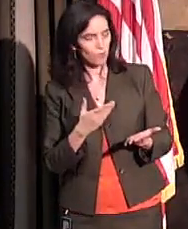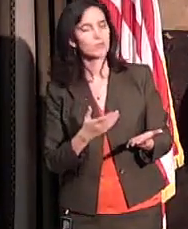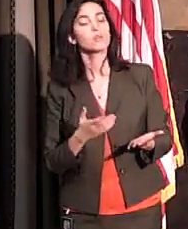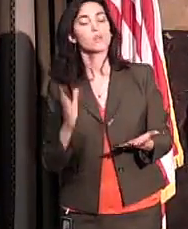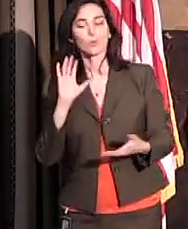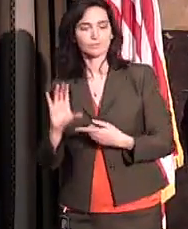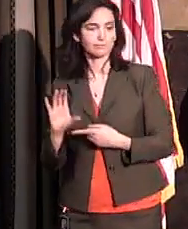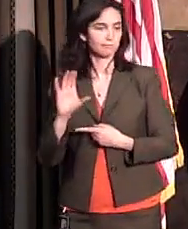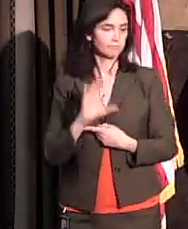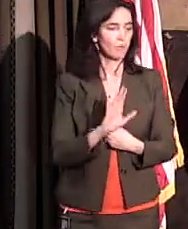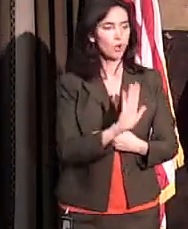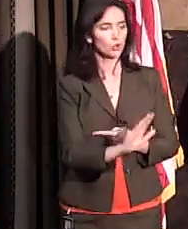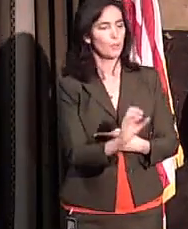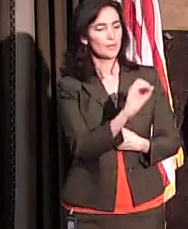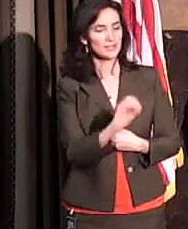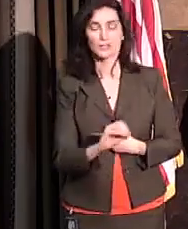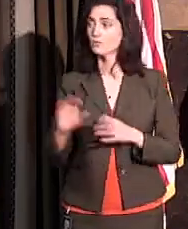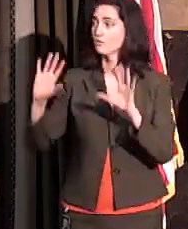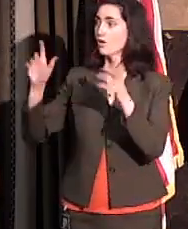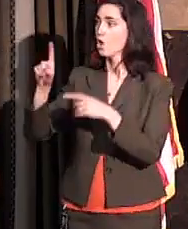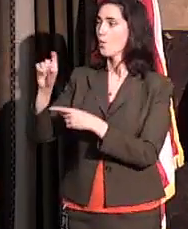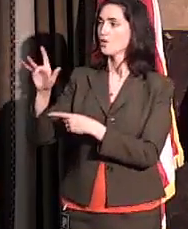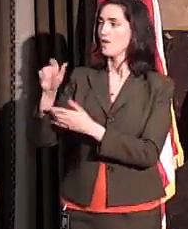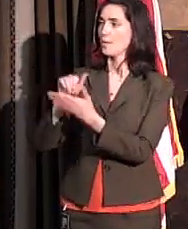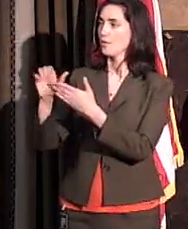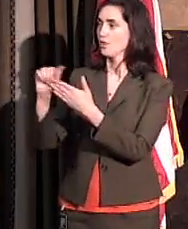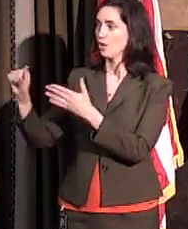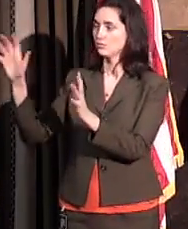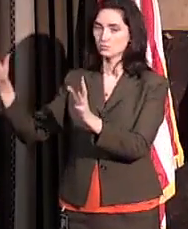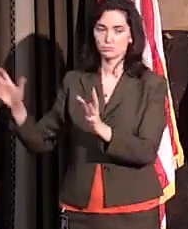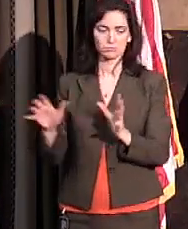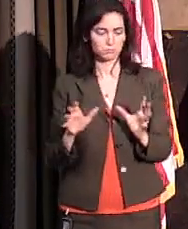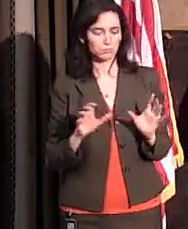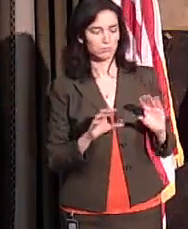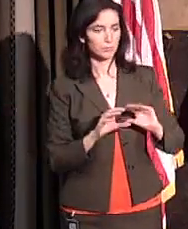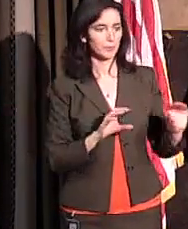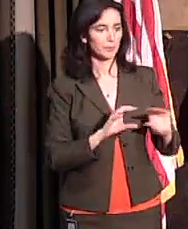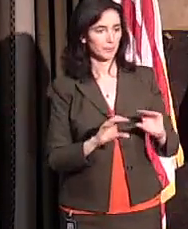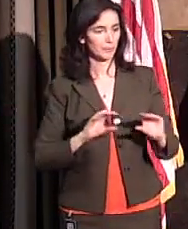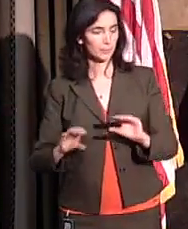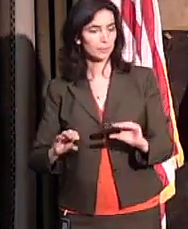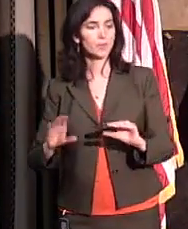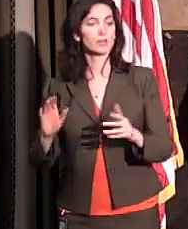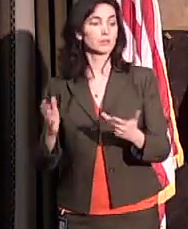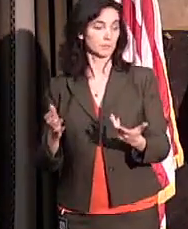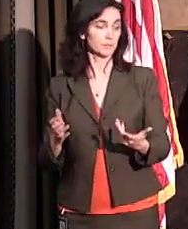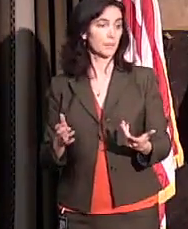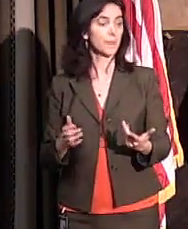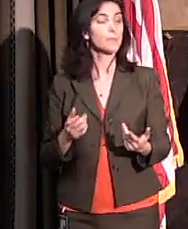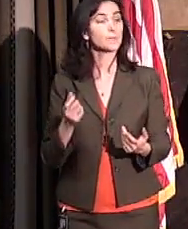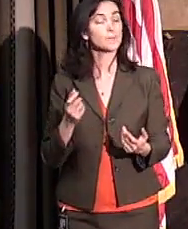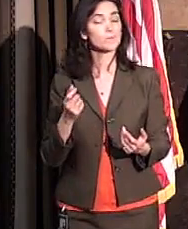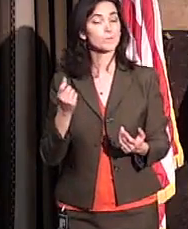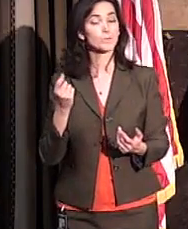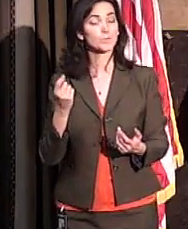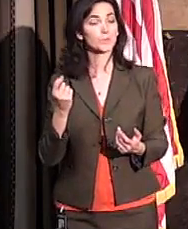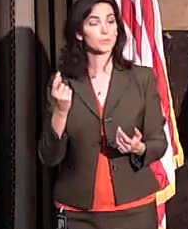share of the $125 million, which is there for the Convention and Visitor Bureaus, but it's also there for